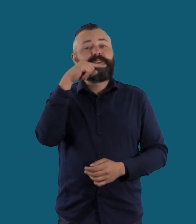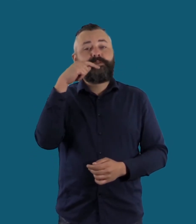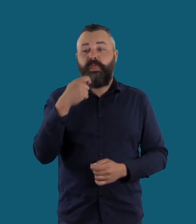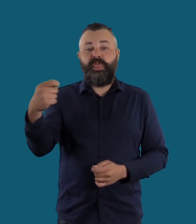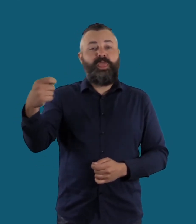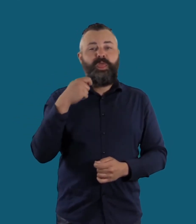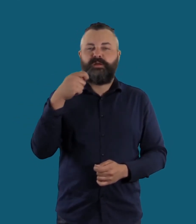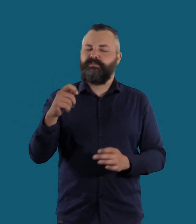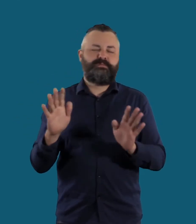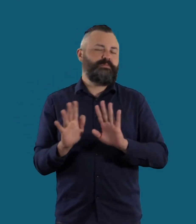toothbrushes,